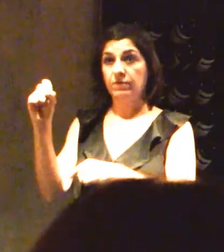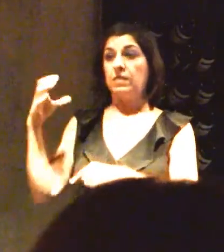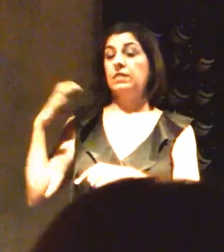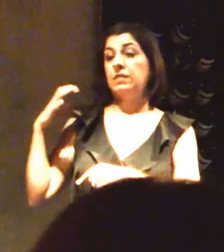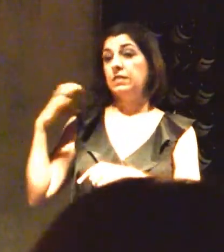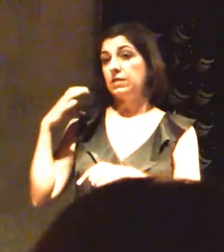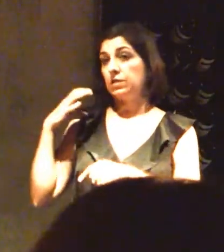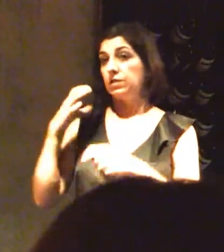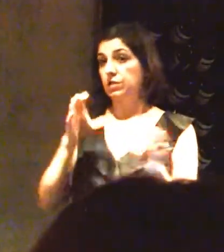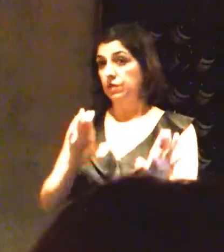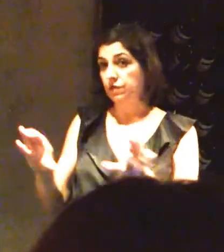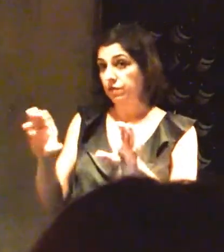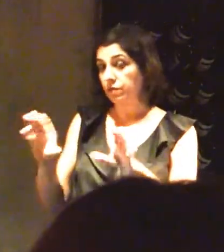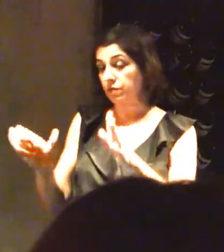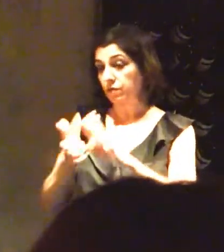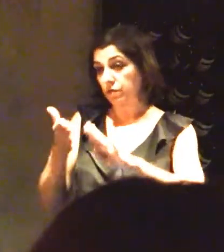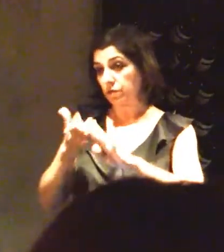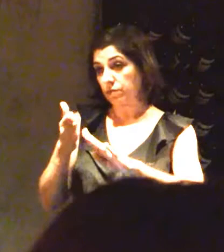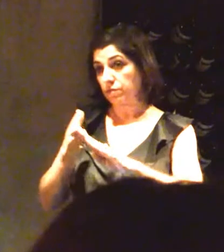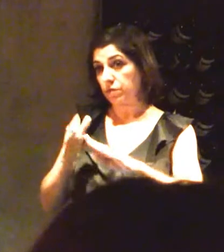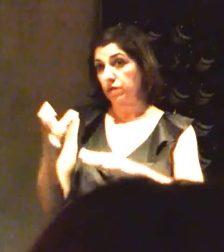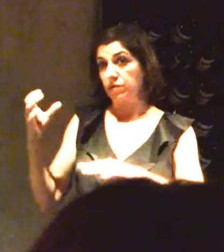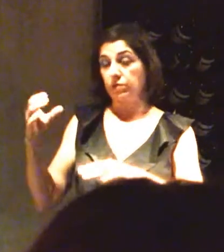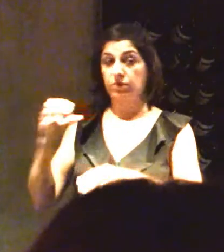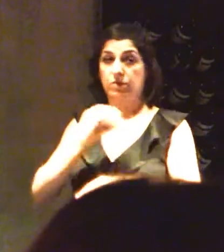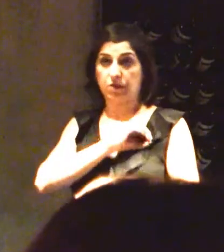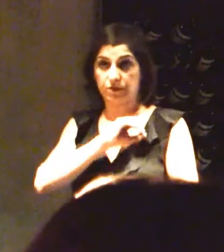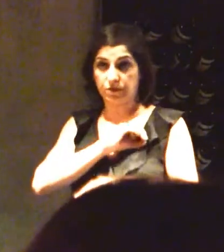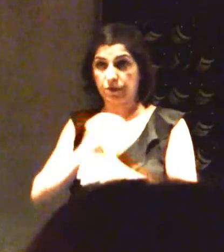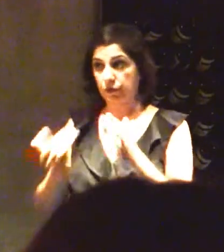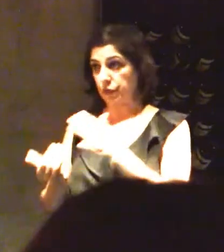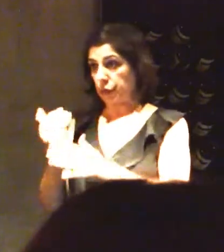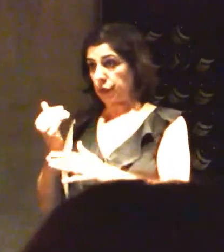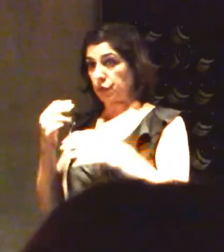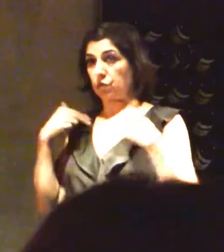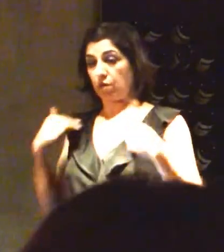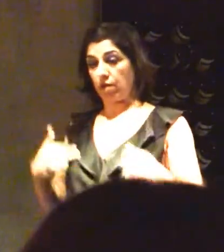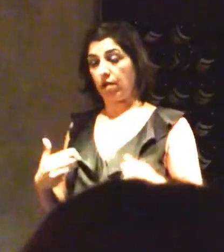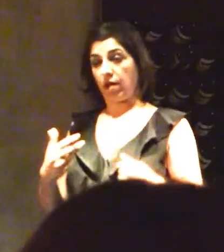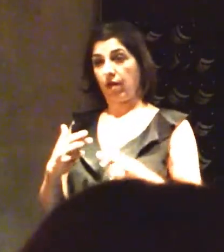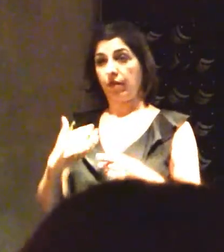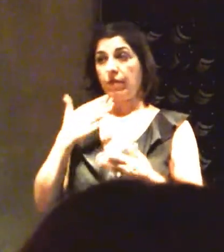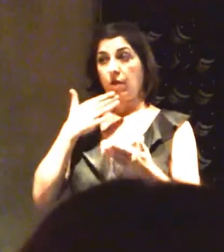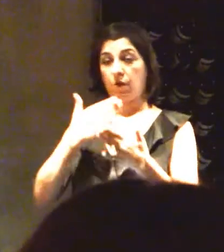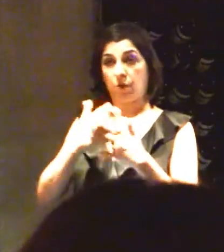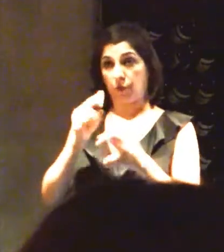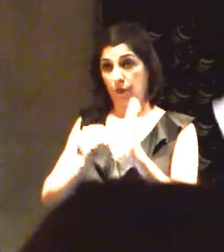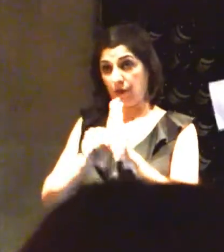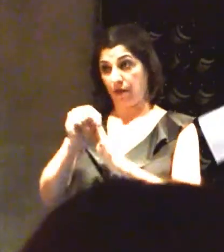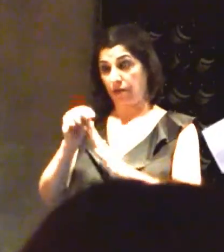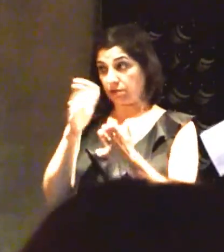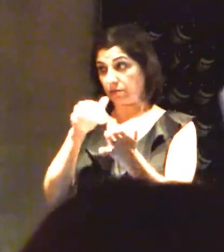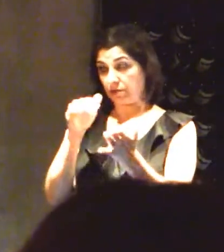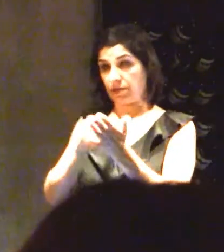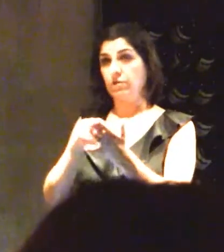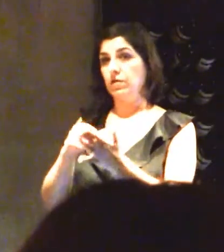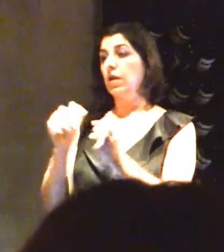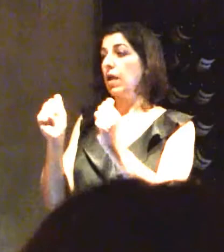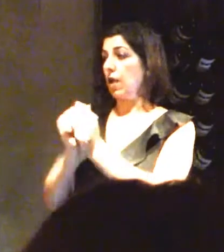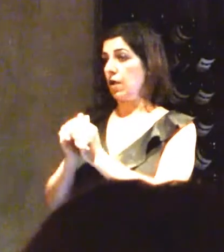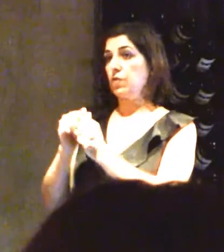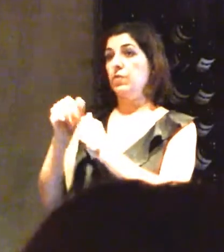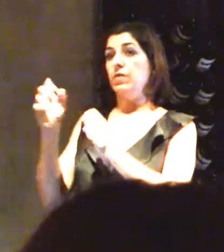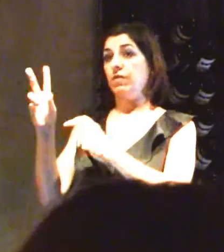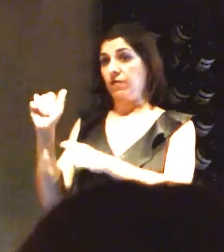at APLA's new, brand shiny new, Health and Wellness Center. I'm just going to tell you real quick, I was with Val and the